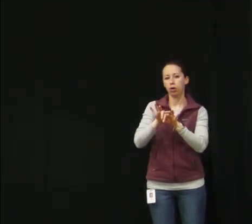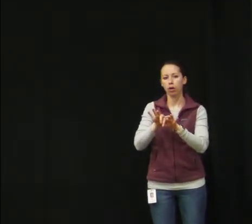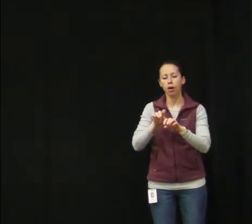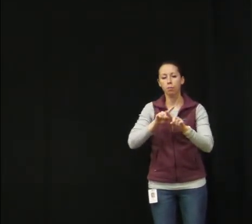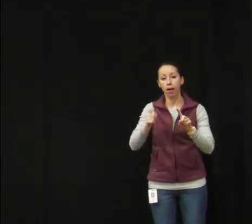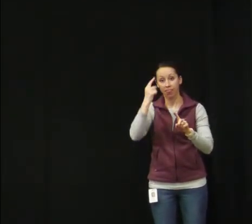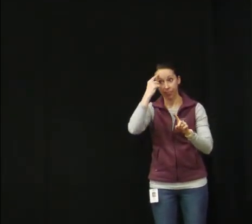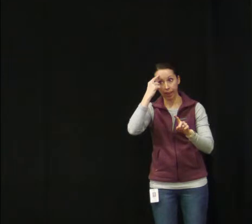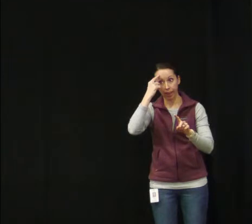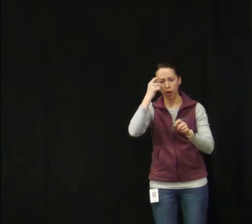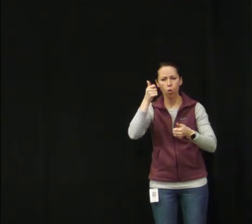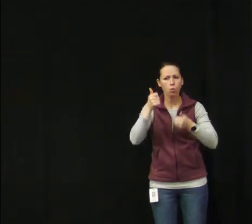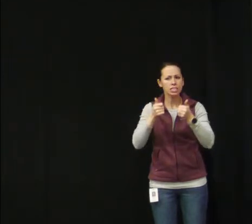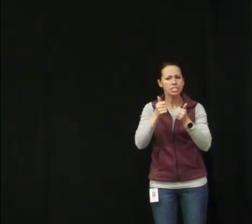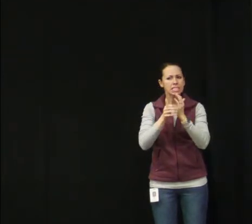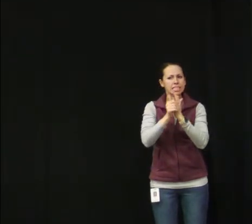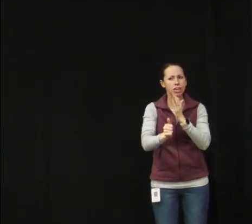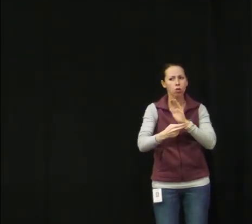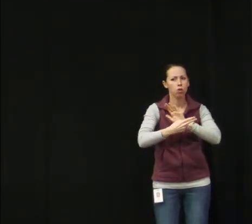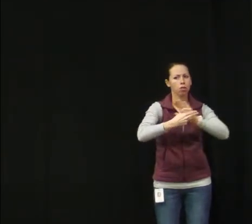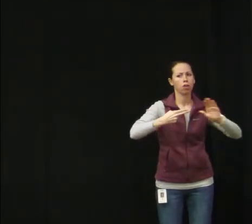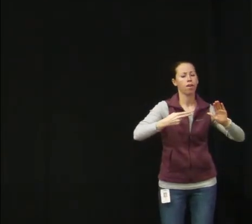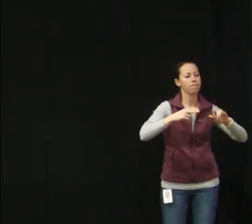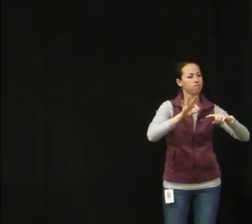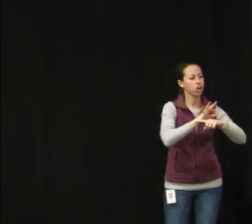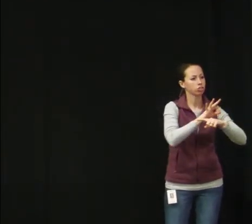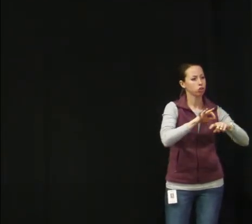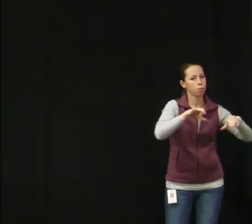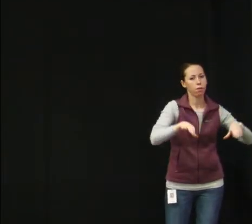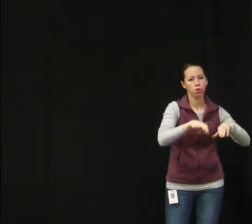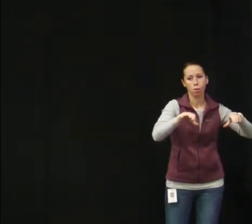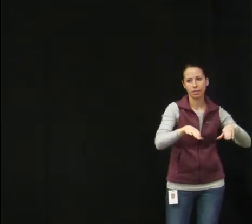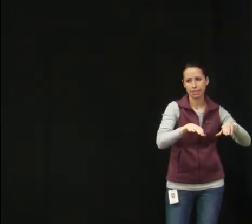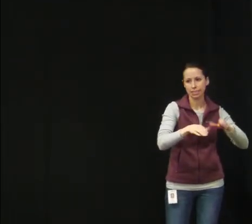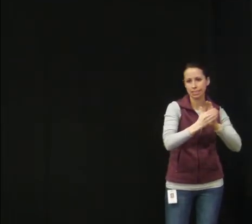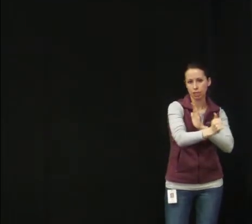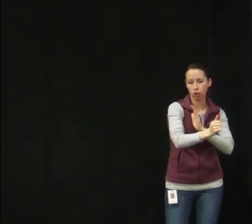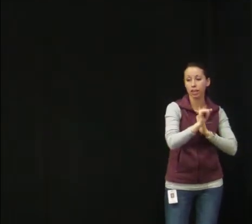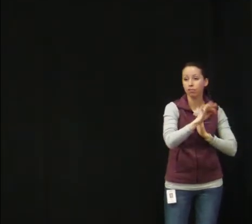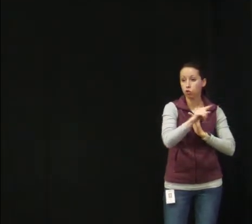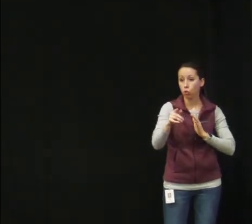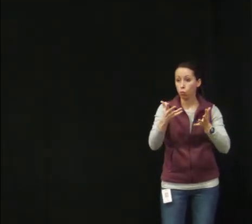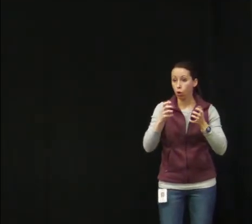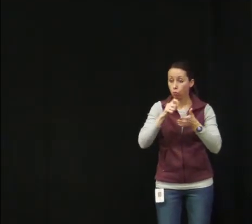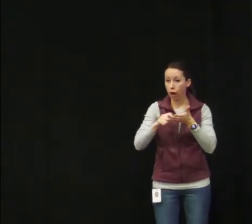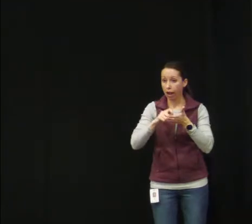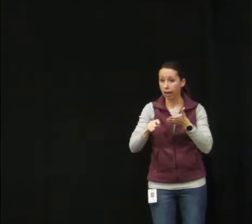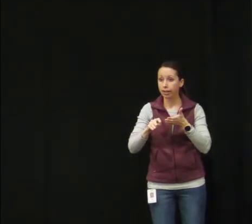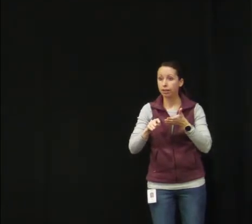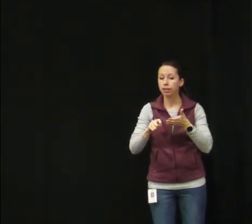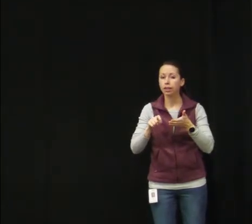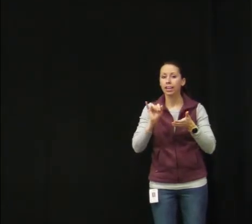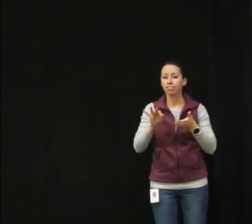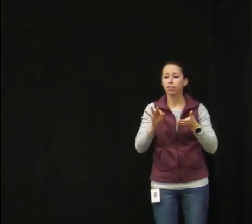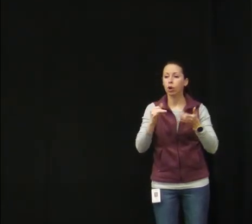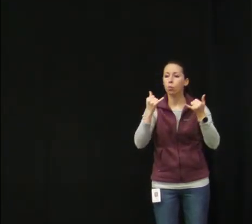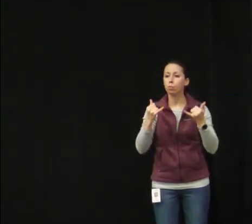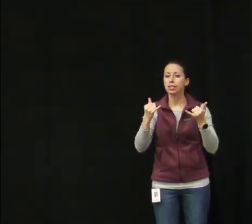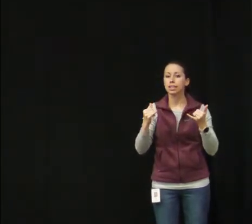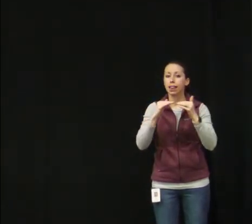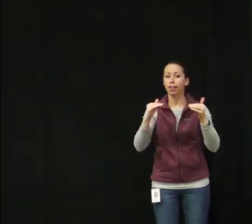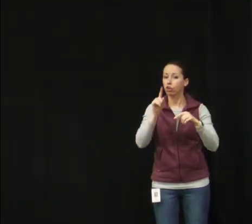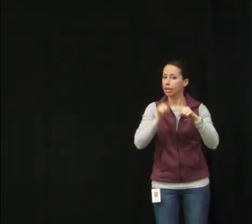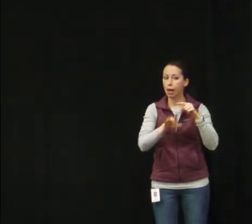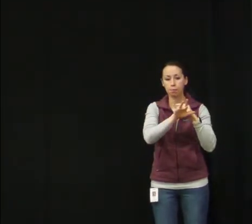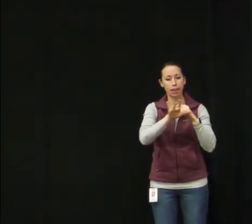considered functional performance skills. And if you can, write, fill in the blank. Present levels cannot be blank from year to year.